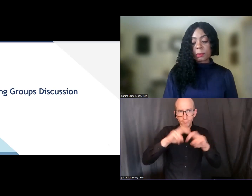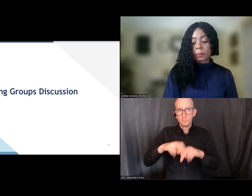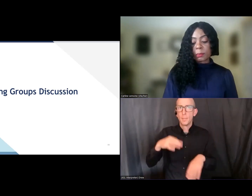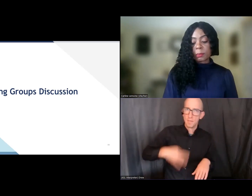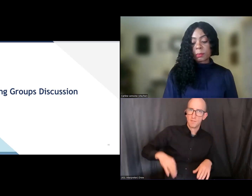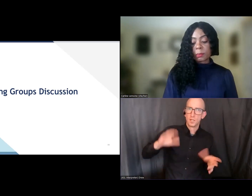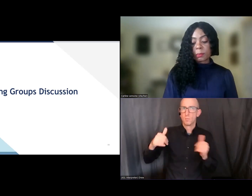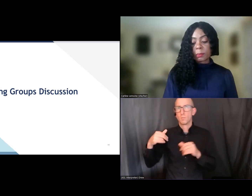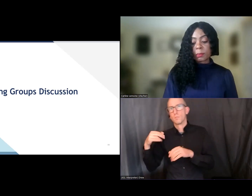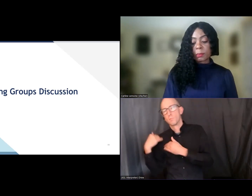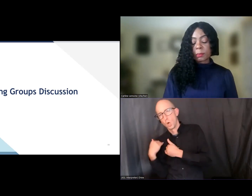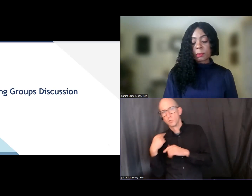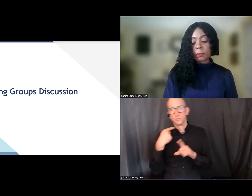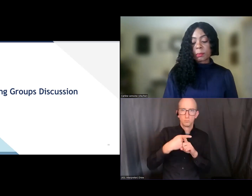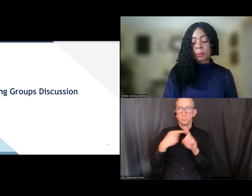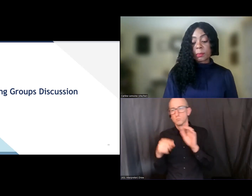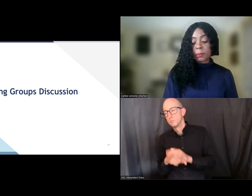So those are some ideas.